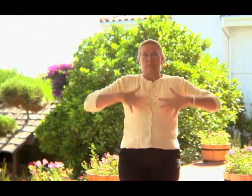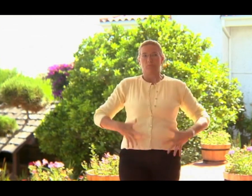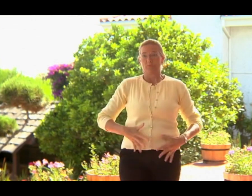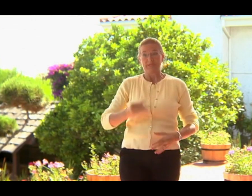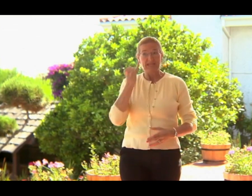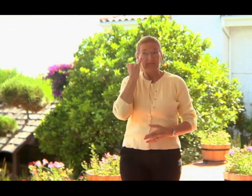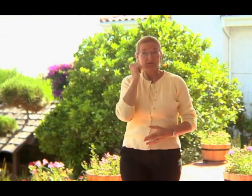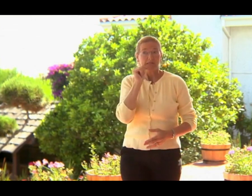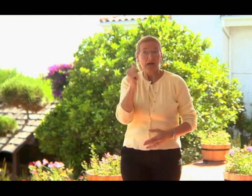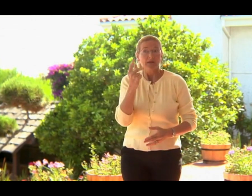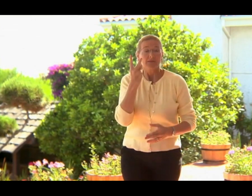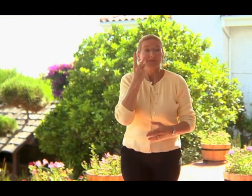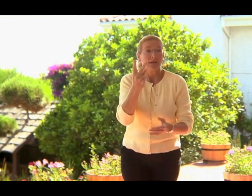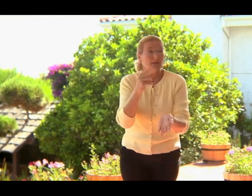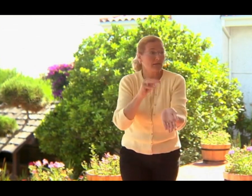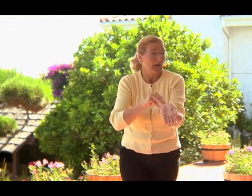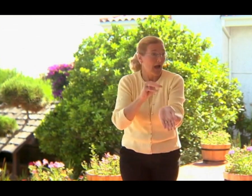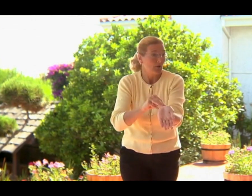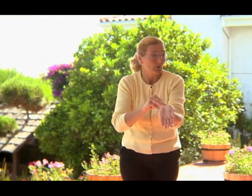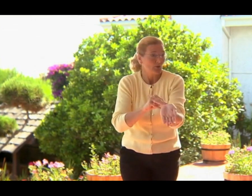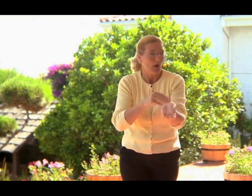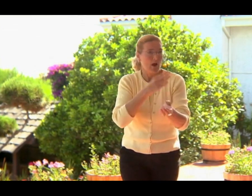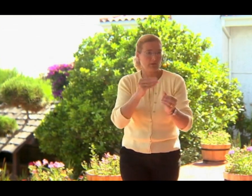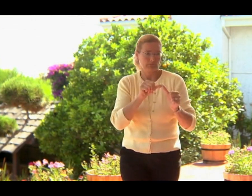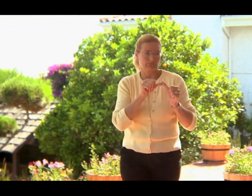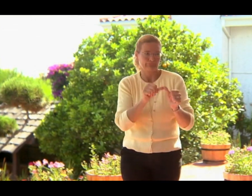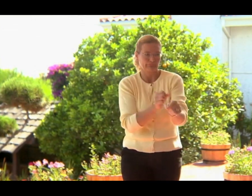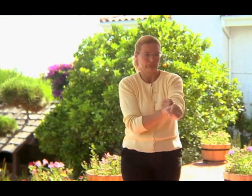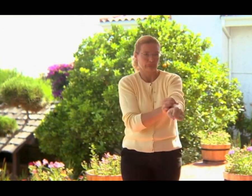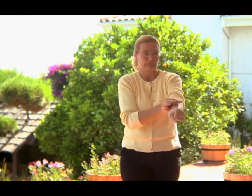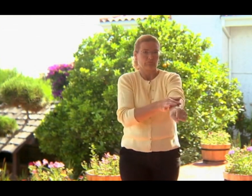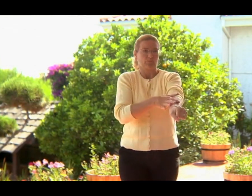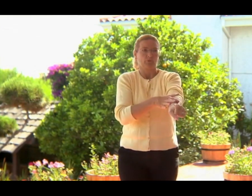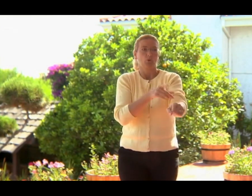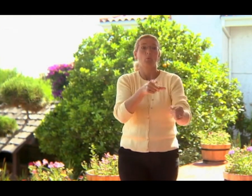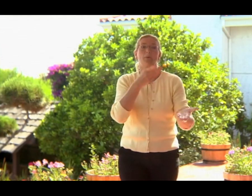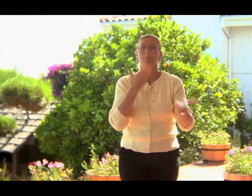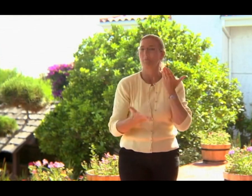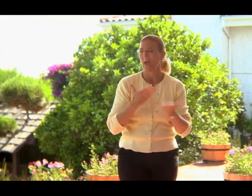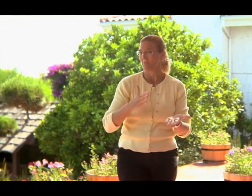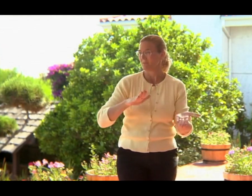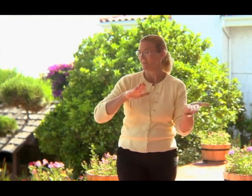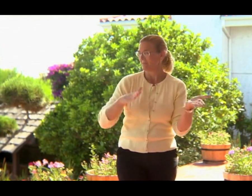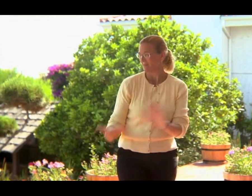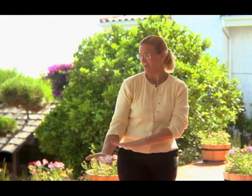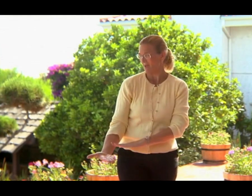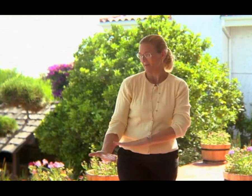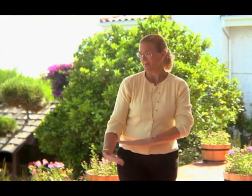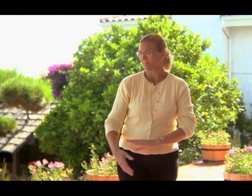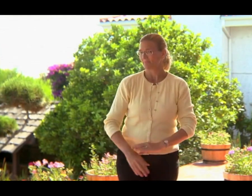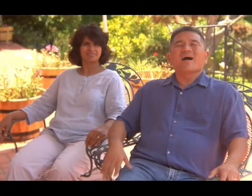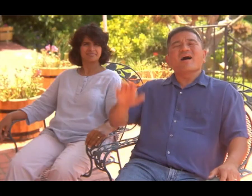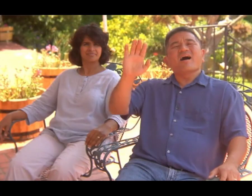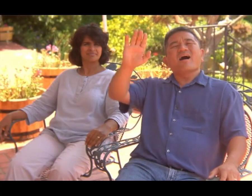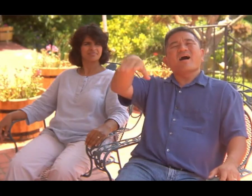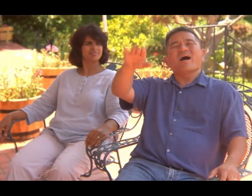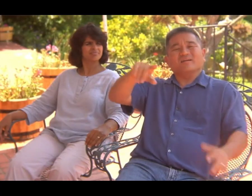think you have one. If you don't see your doctor and it continues to grow, then you might die. Which one is the